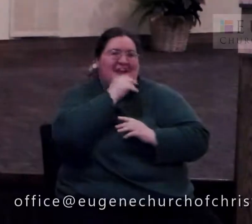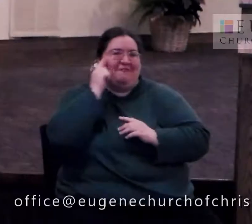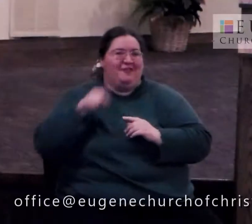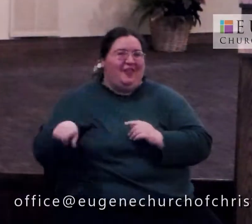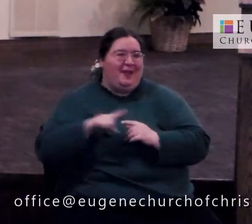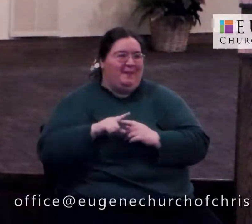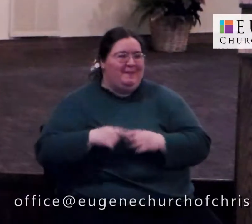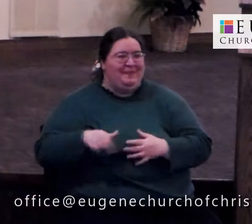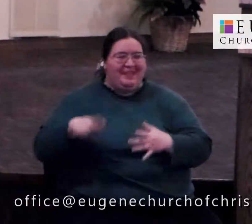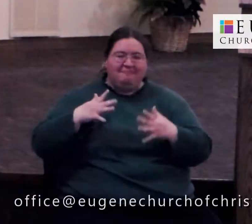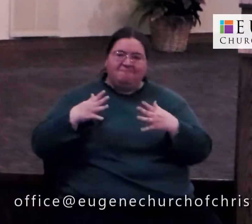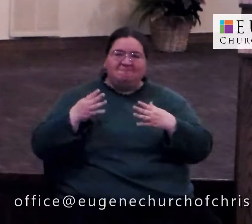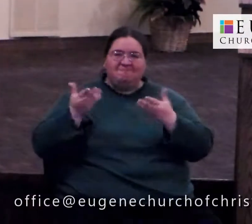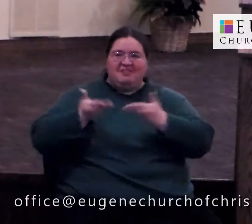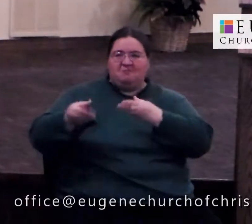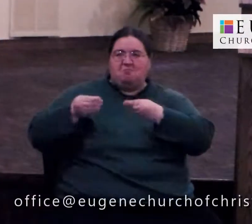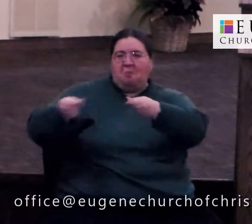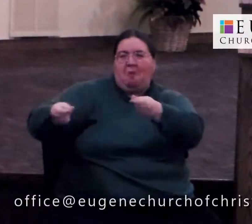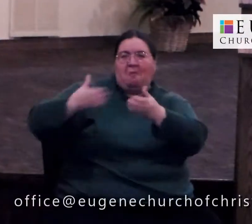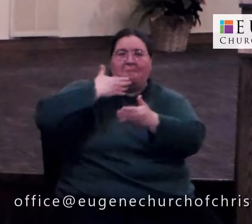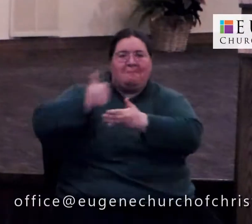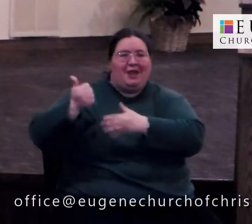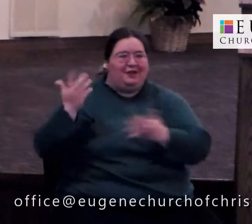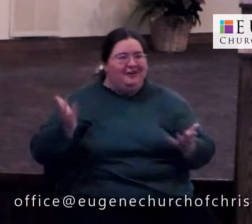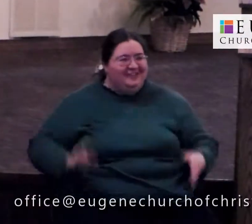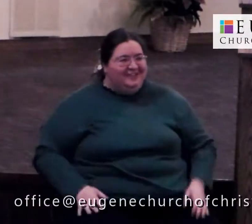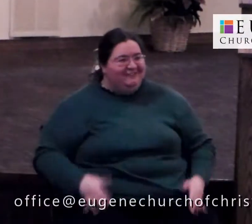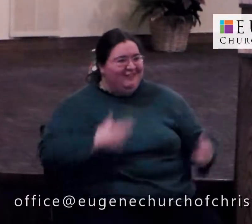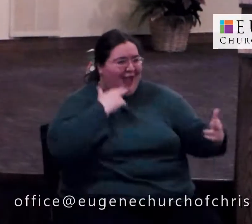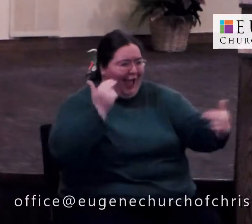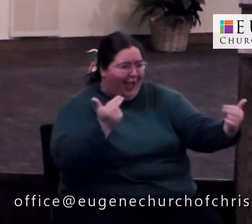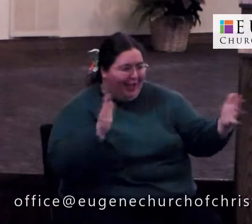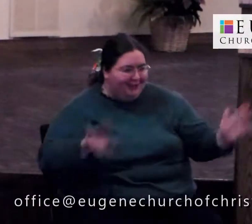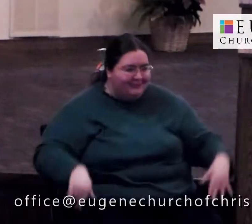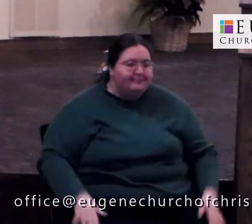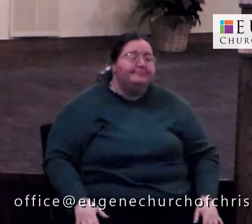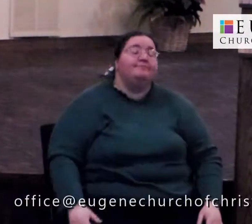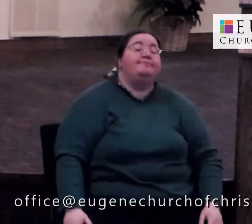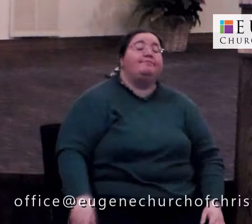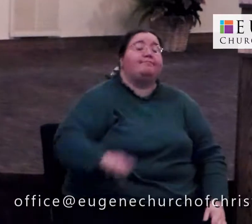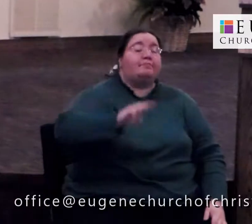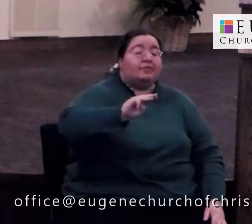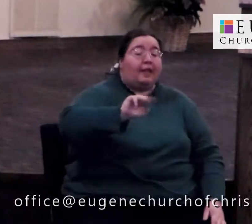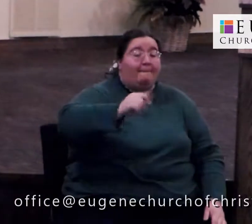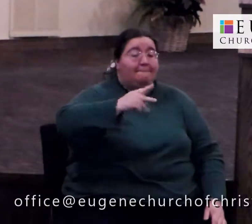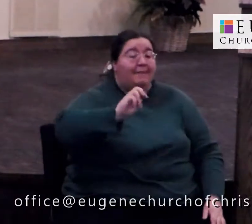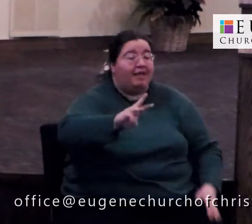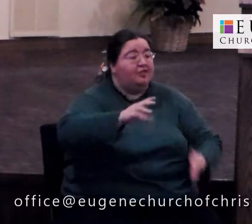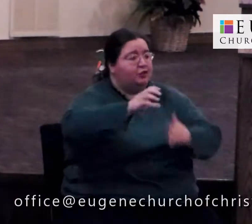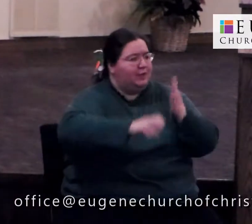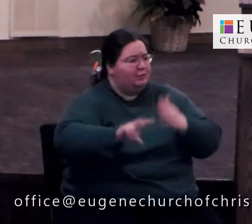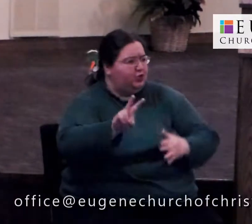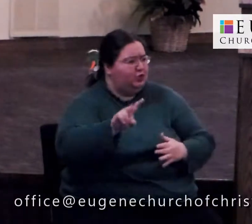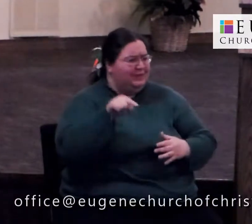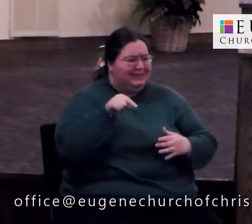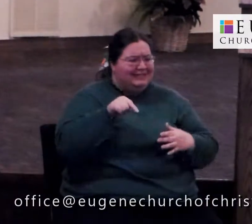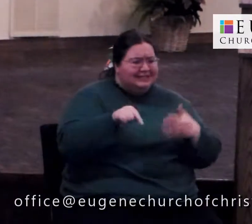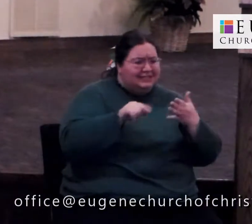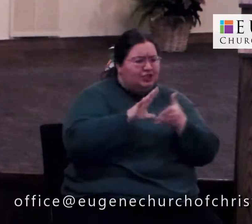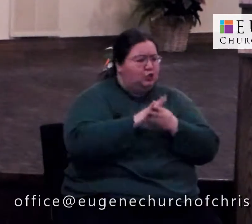We're going to be in Matthew chapter 2 this morning with a very familiar story. I have struggled with how to handle this month since